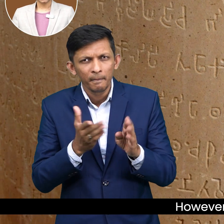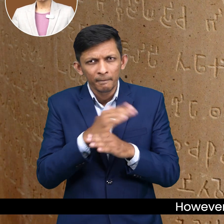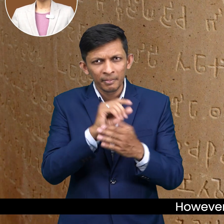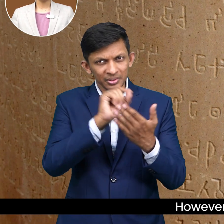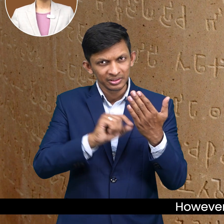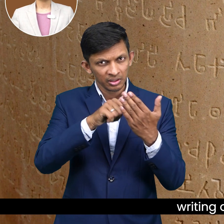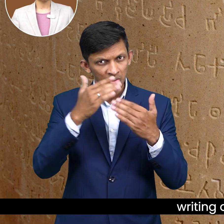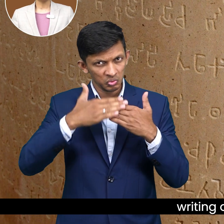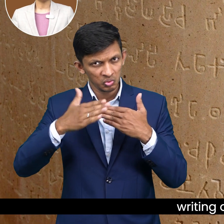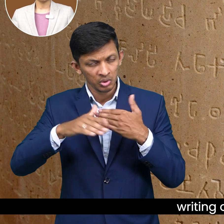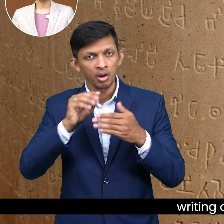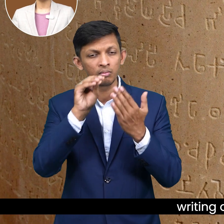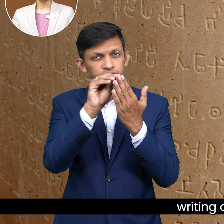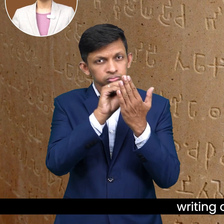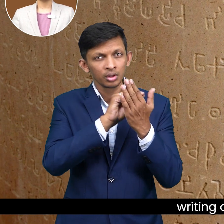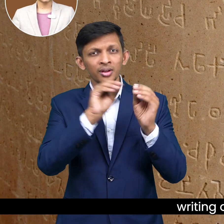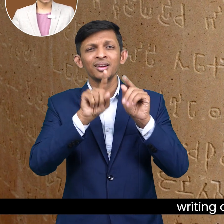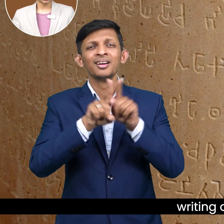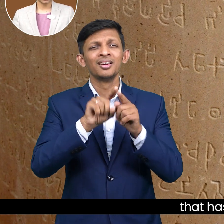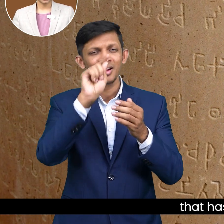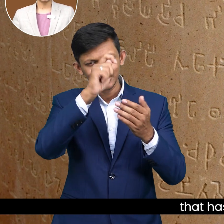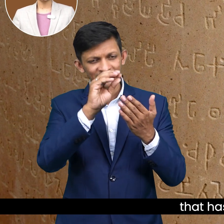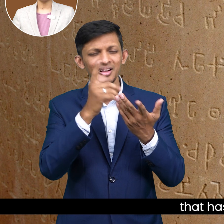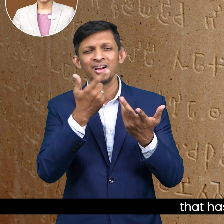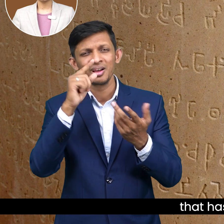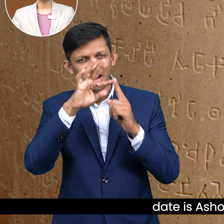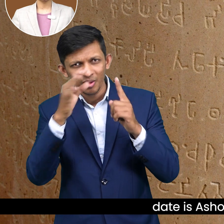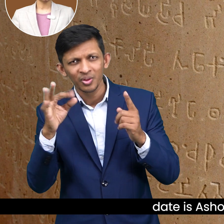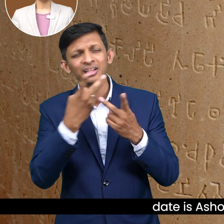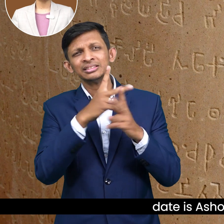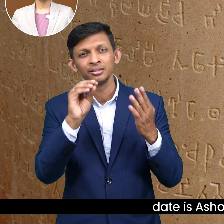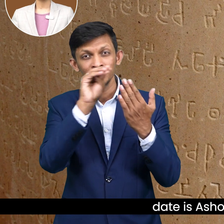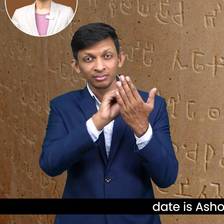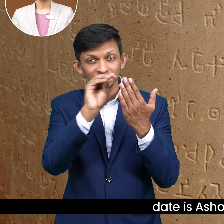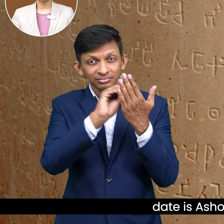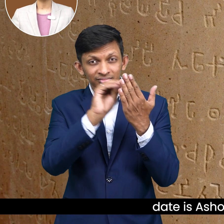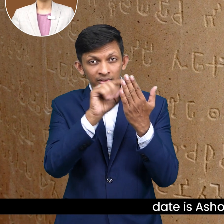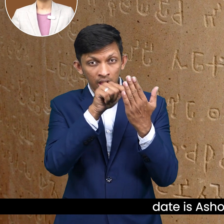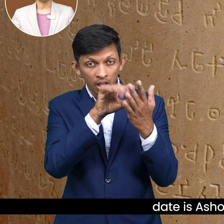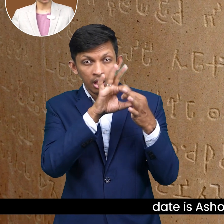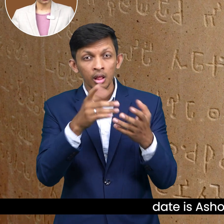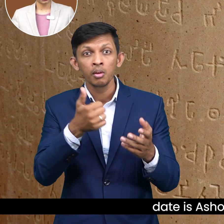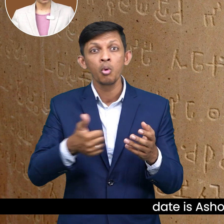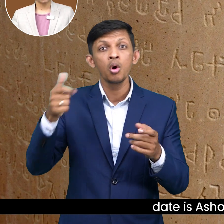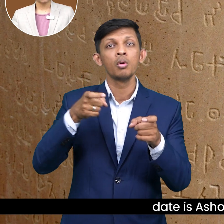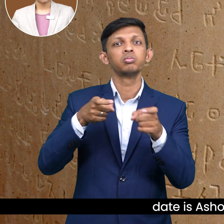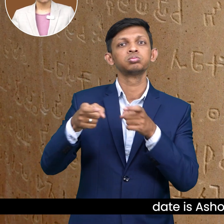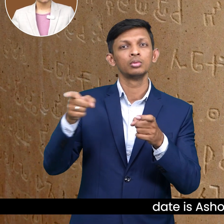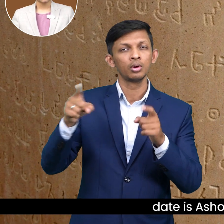However, the earliest writing of a long text that has survived to date is Ashoka's